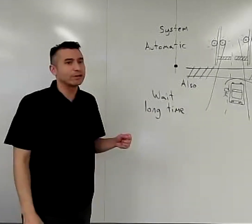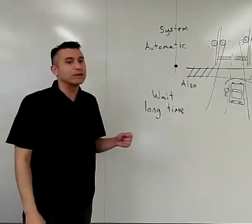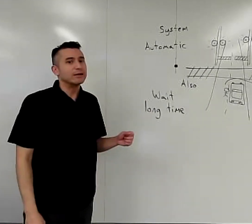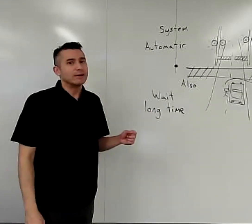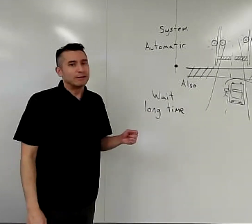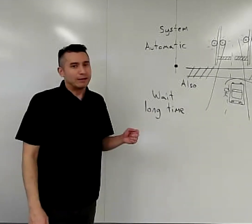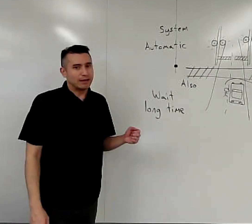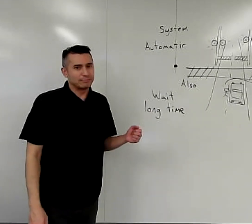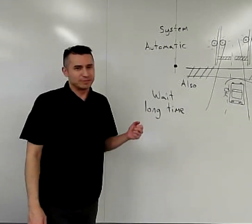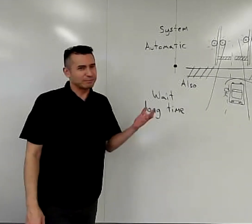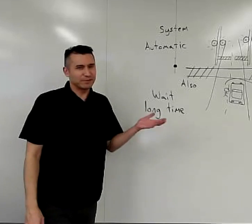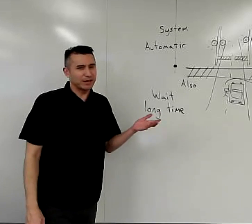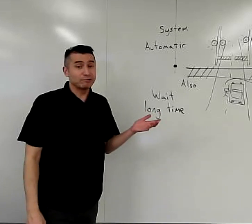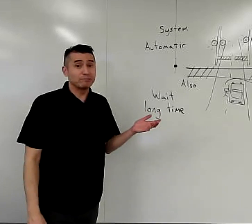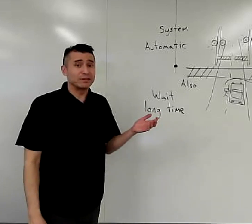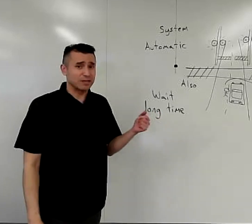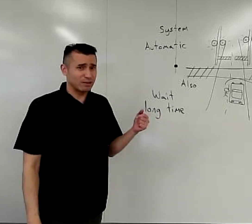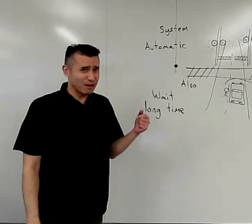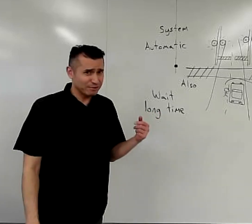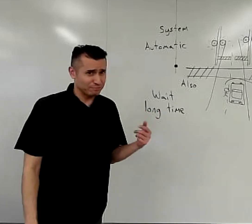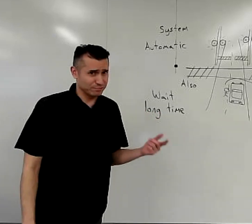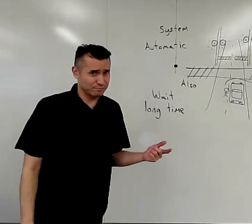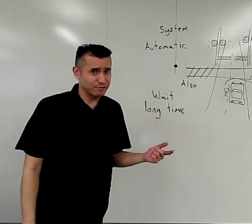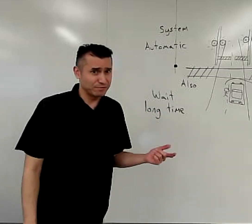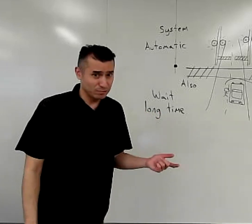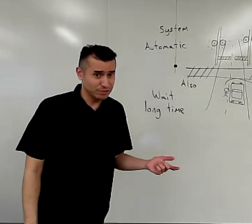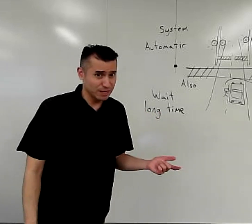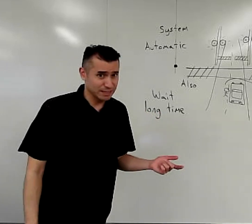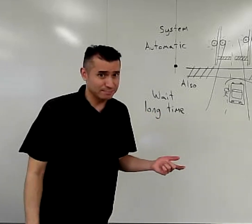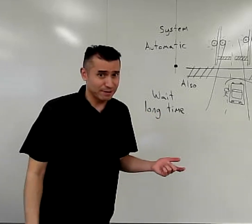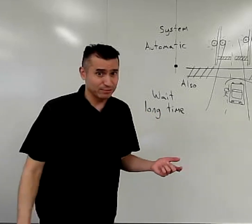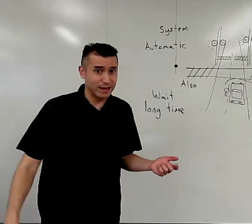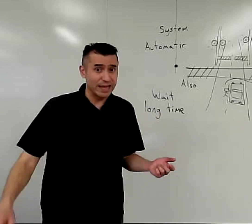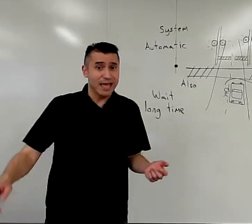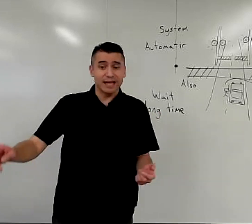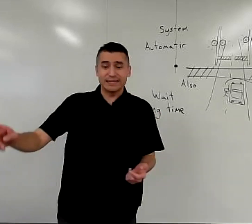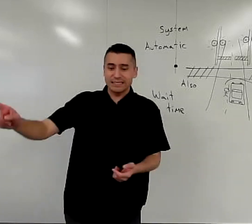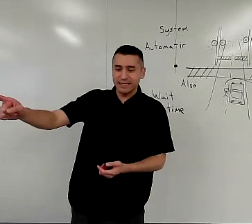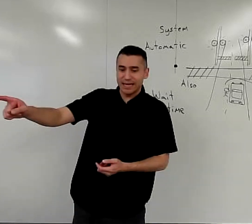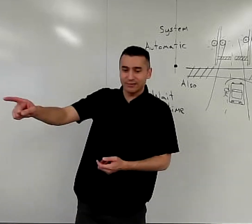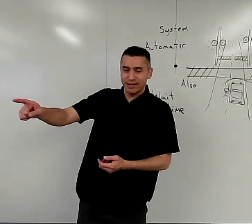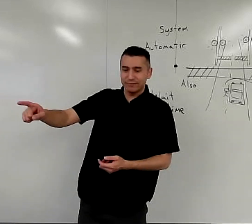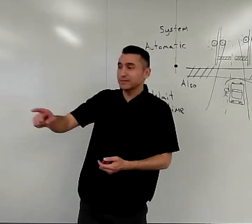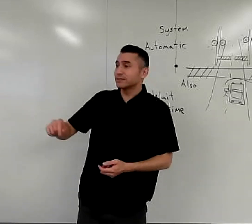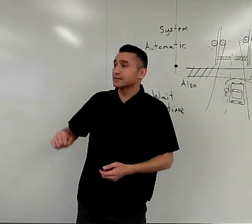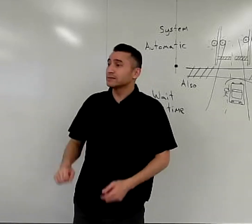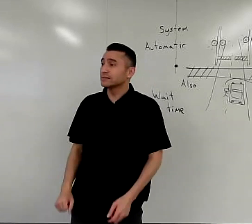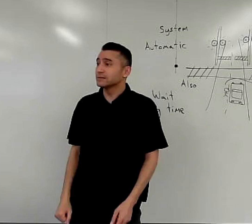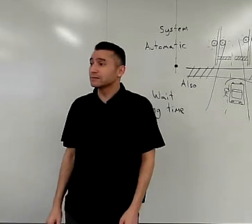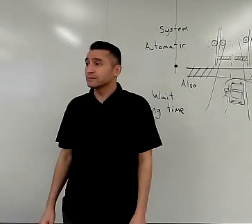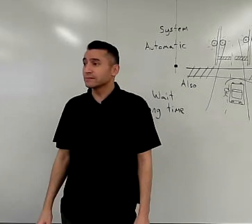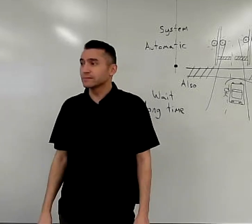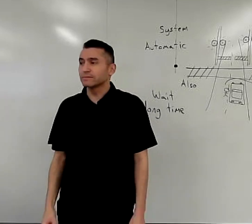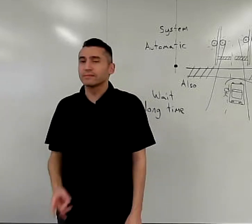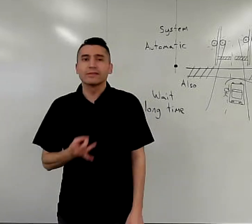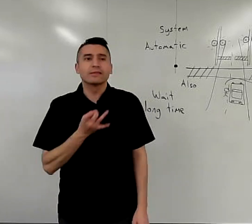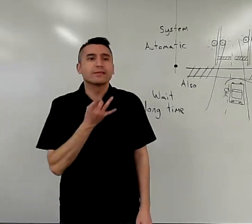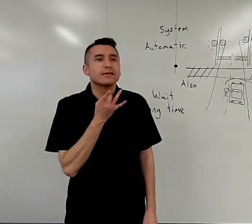board. Some of it I drew, but a lot of it were review signs, by the way. And Destiny has her hand raised. It's the